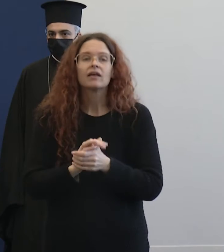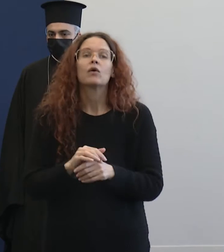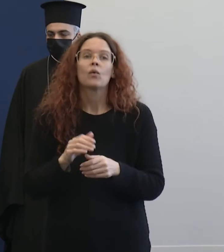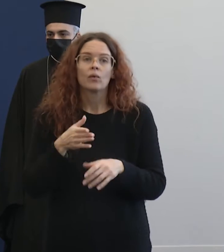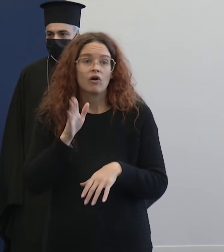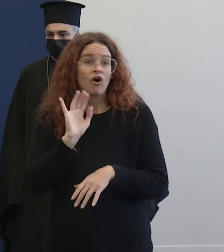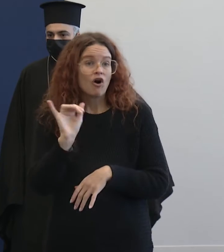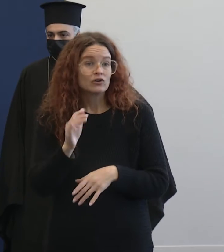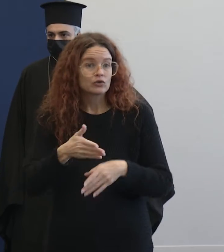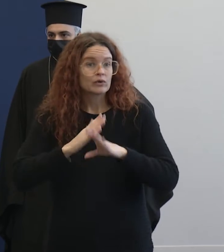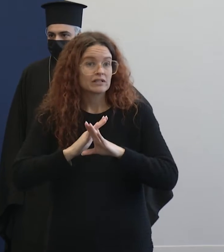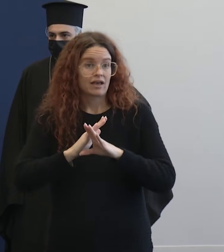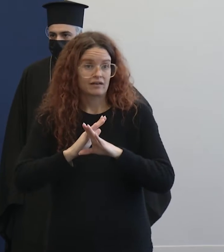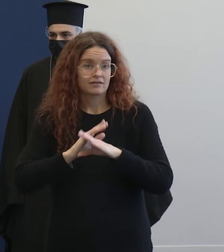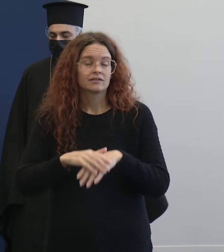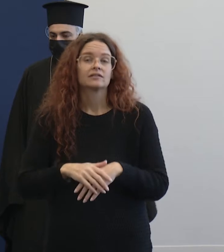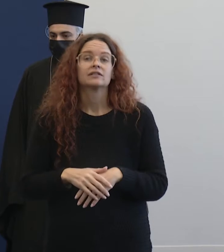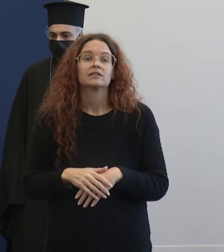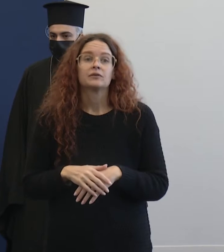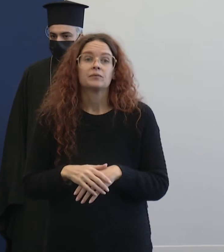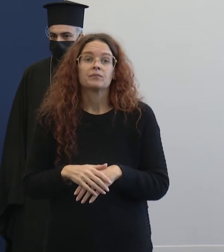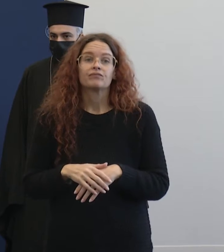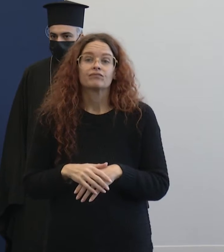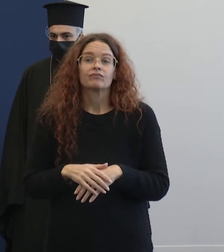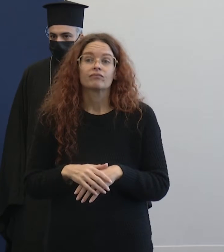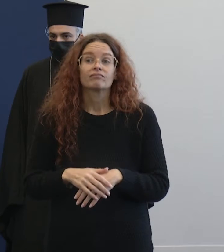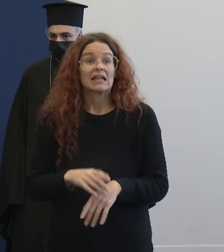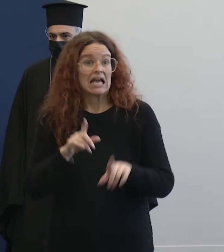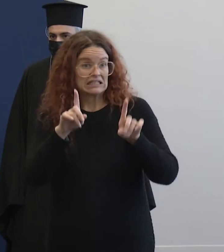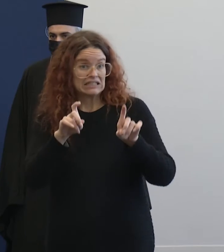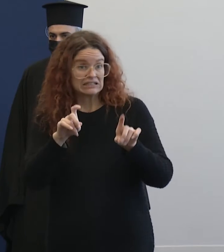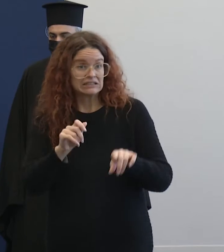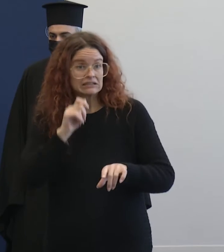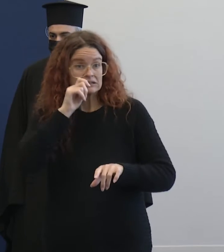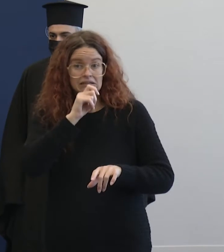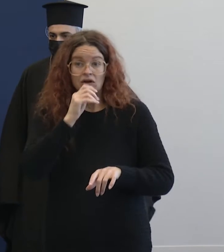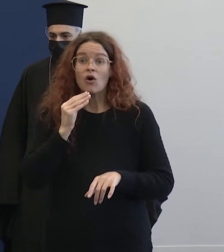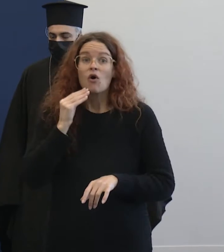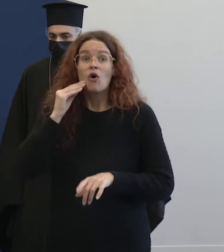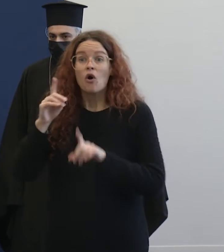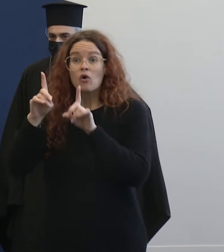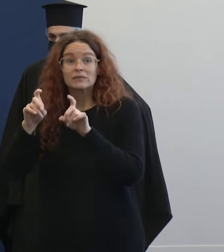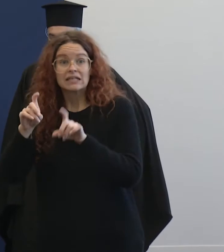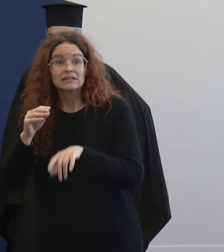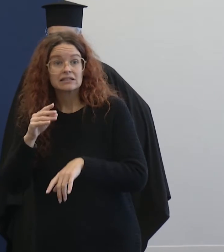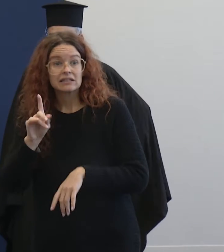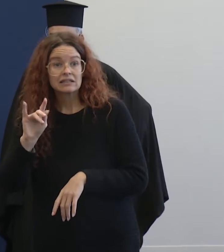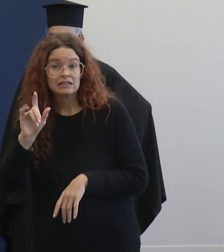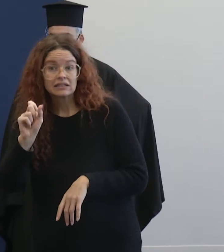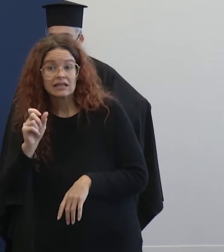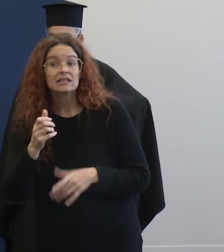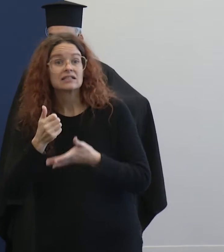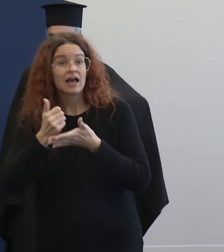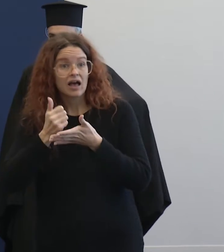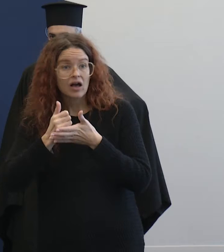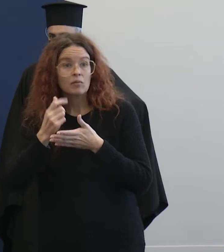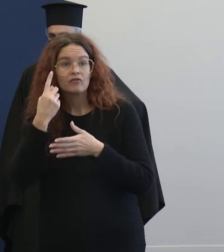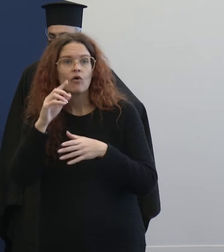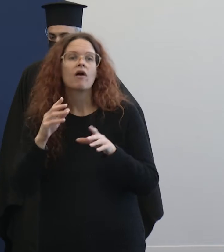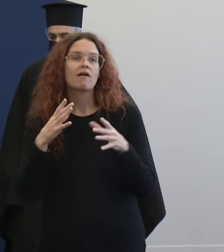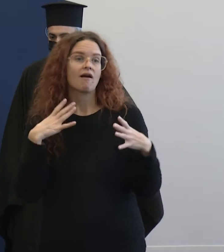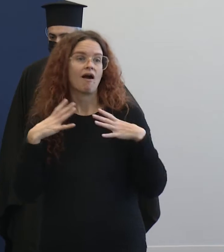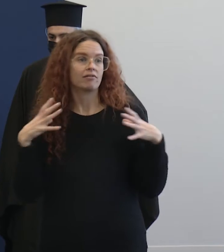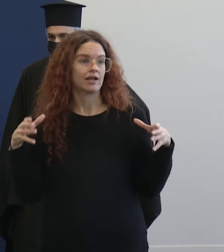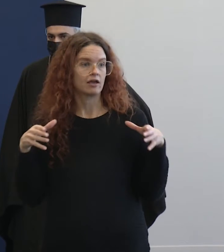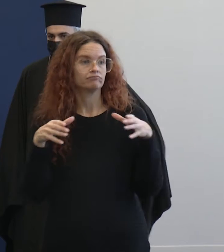virus. Testing. Let's talk about testing. Testing, including at-home testing kits, are also helpful, particularly as we gather during the